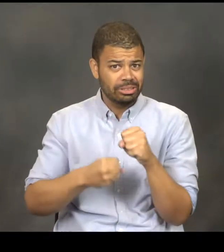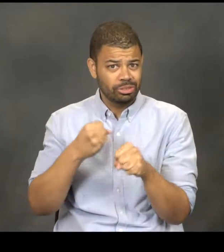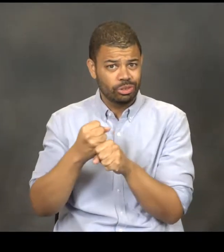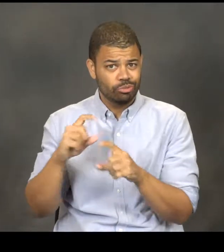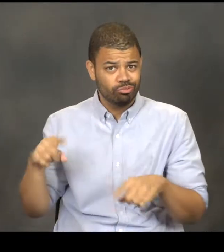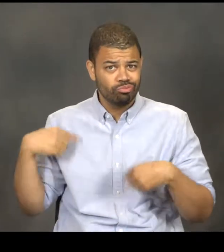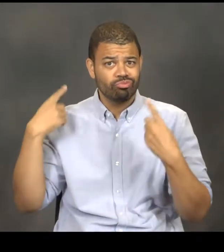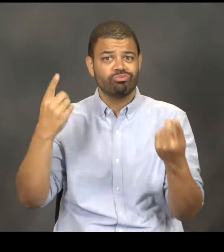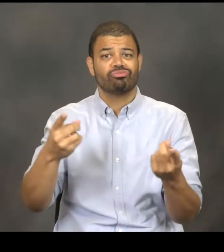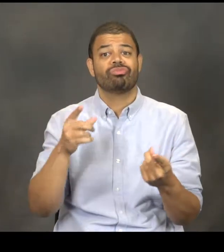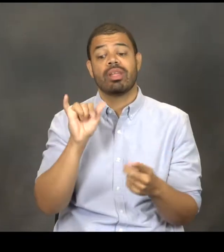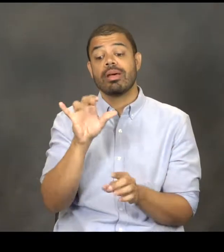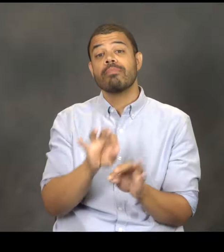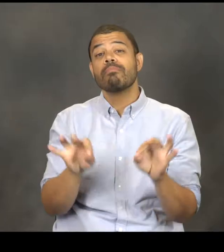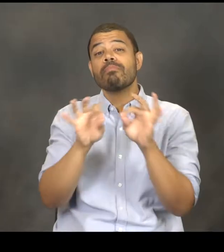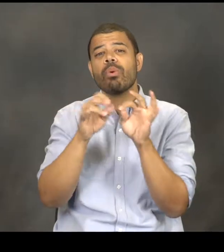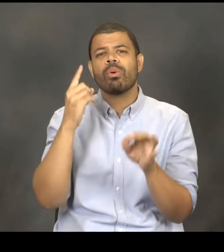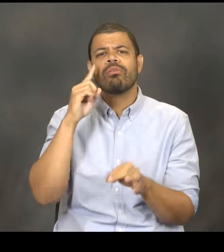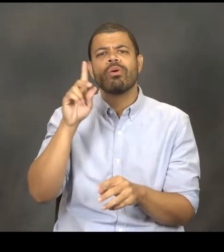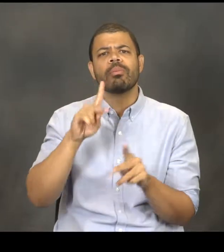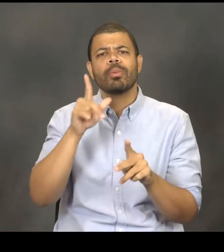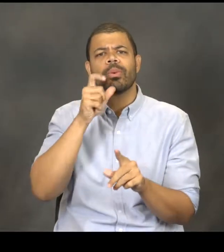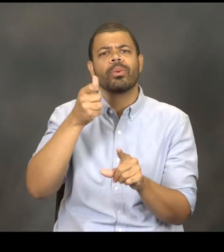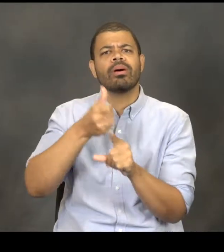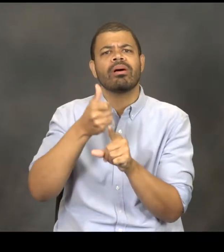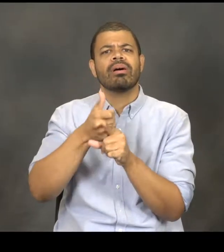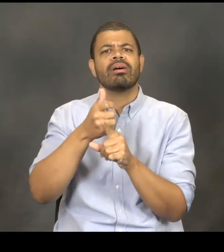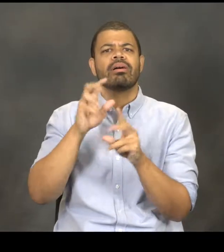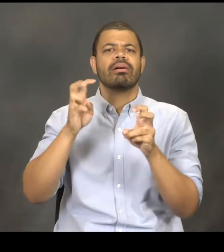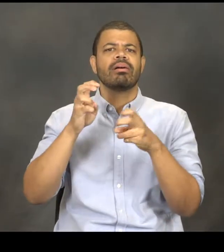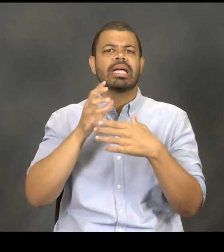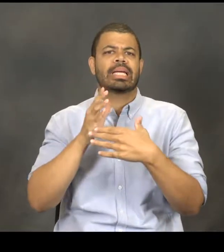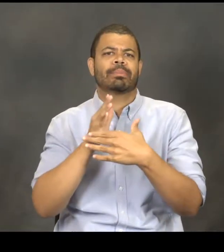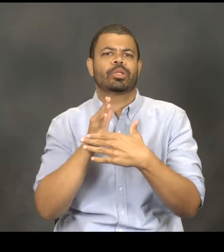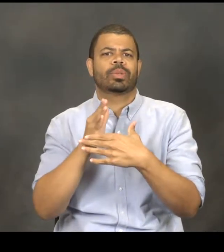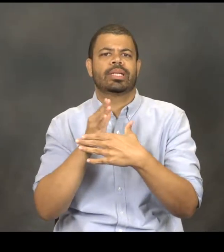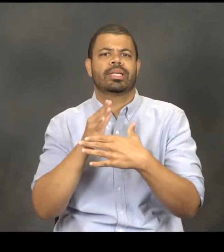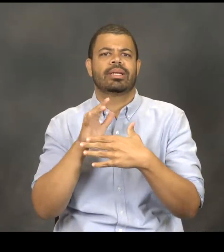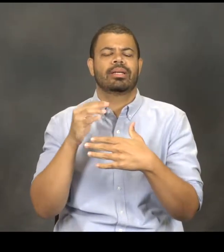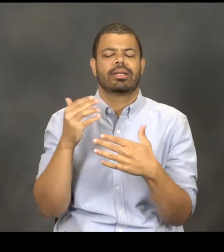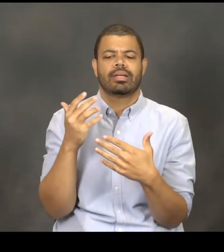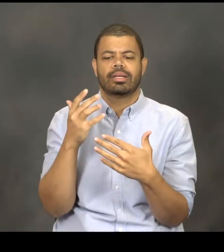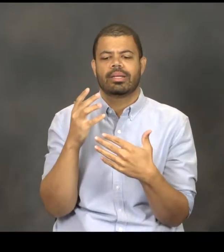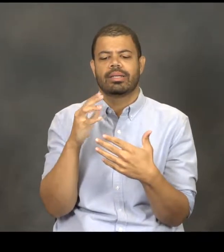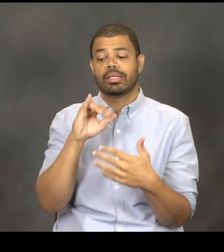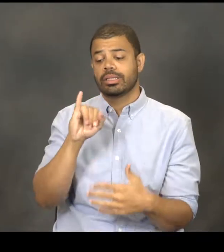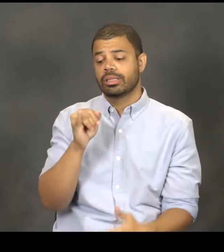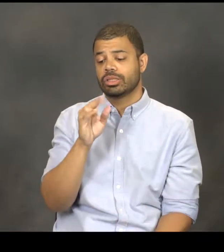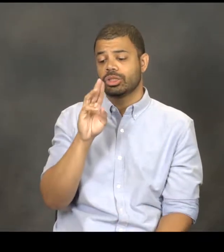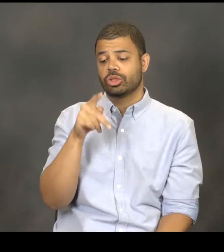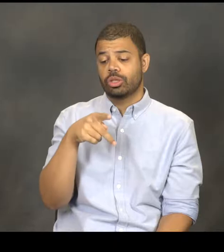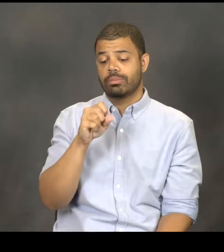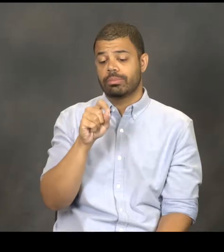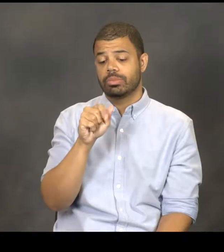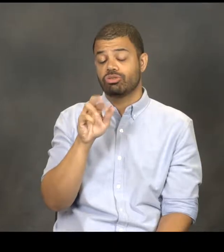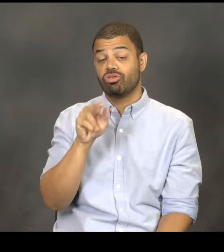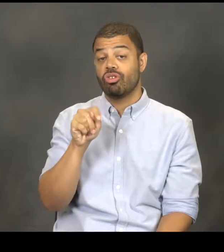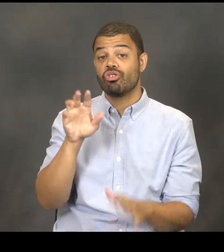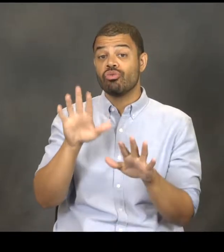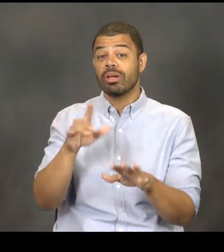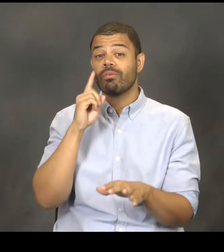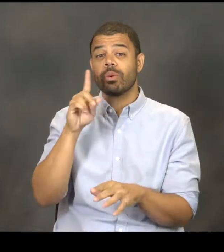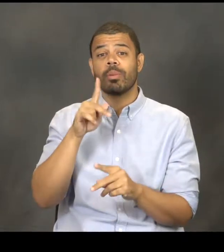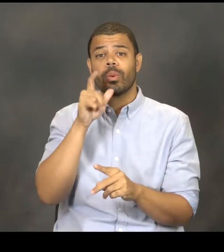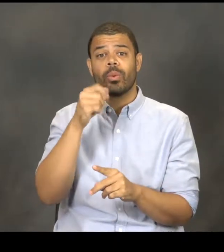An important program for folks that are kind of in between. There's a sweet spot with Jumpstart. So folks that have a